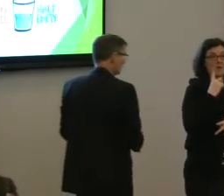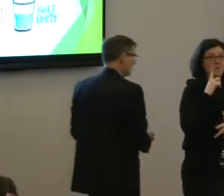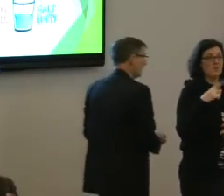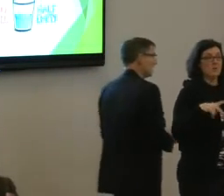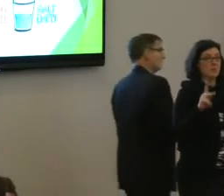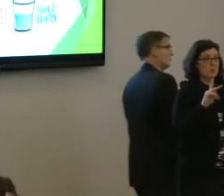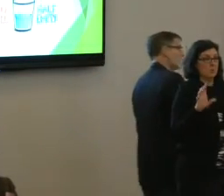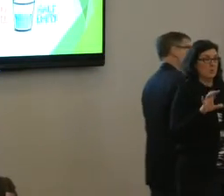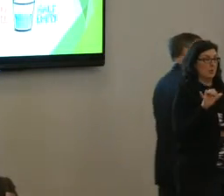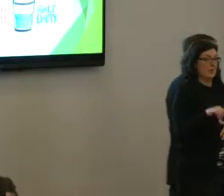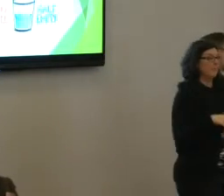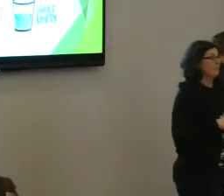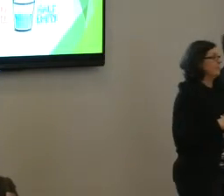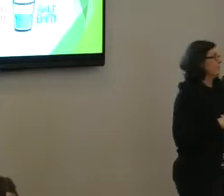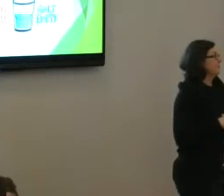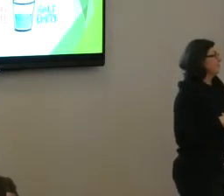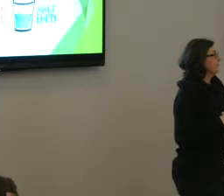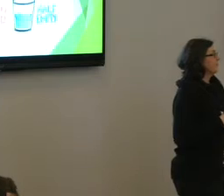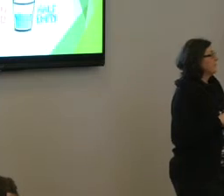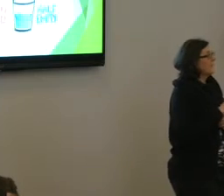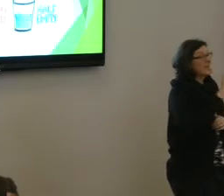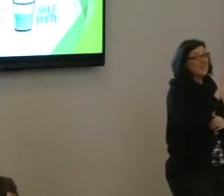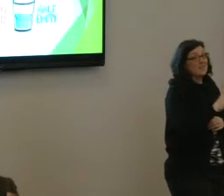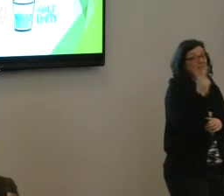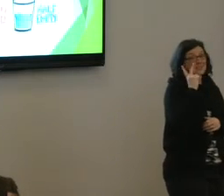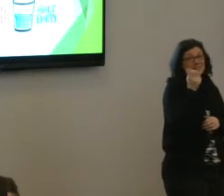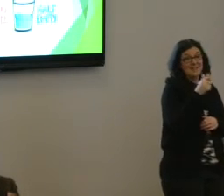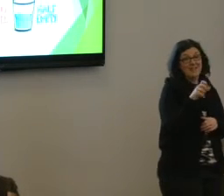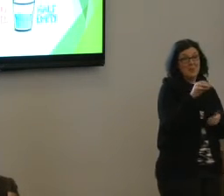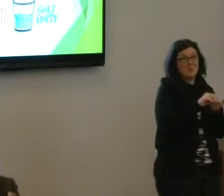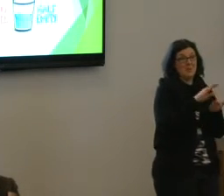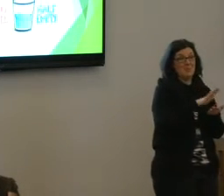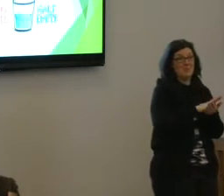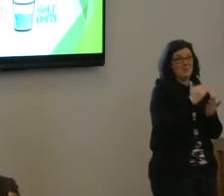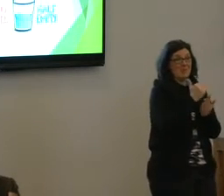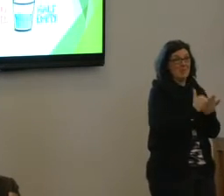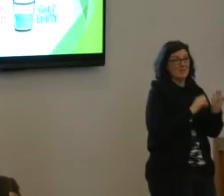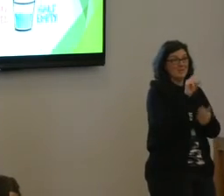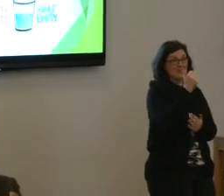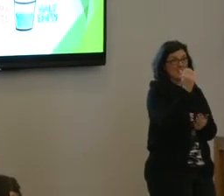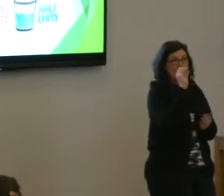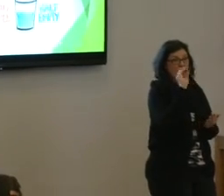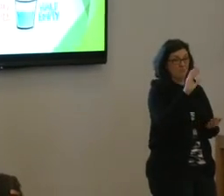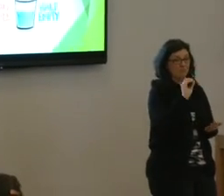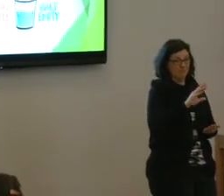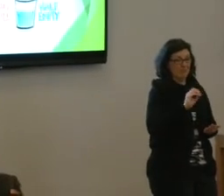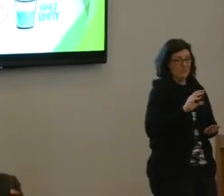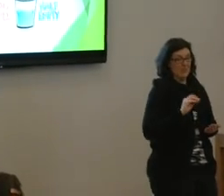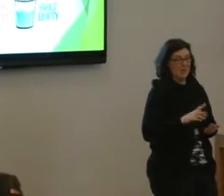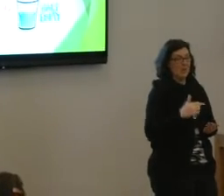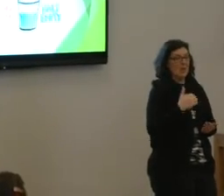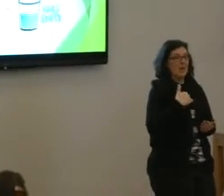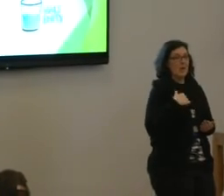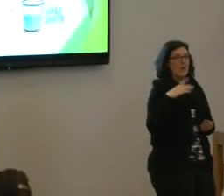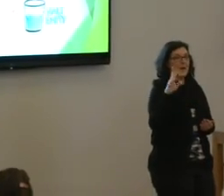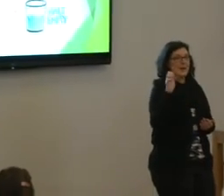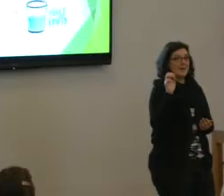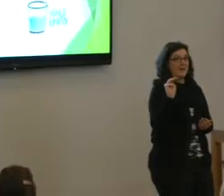that. And I've never seen anybody say, put on that list of 10 things, "I am